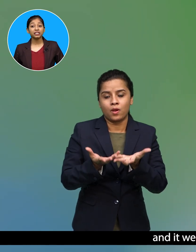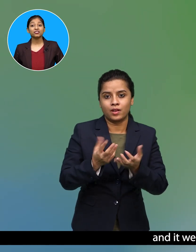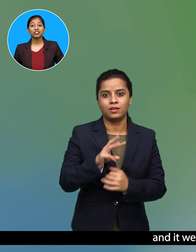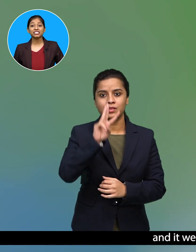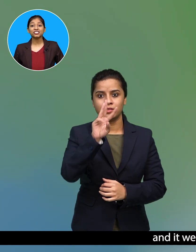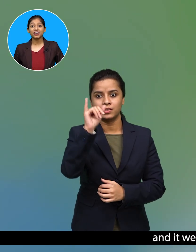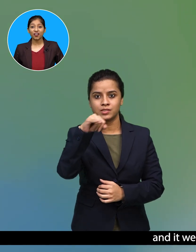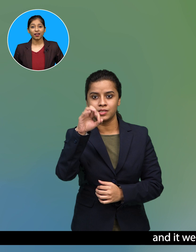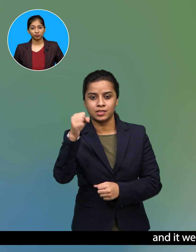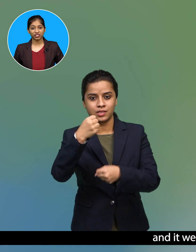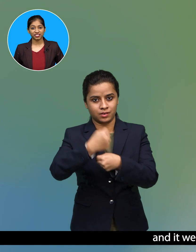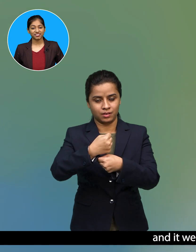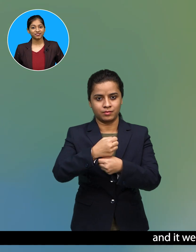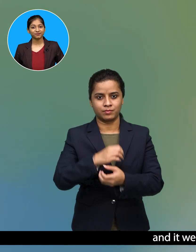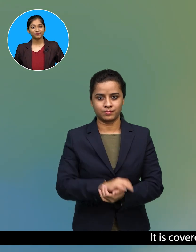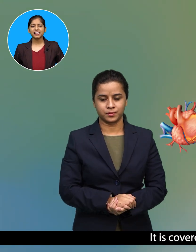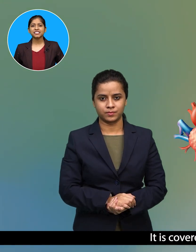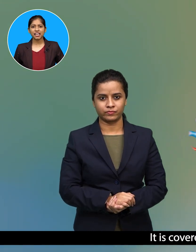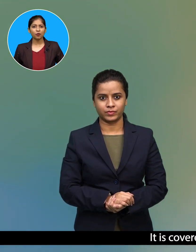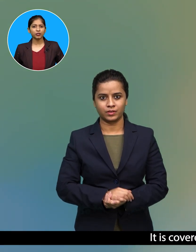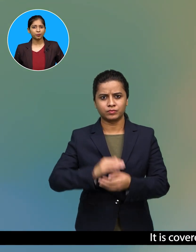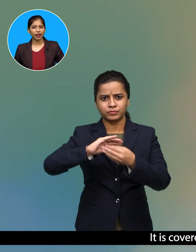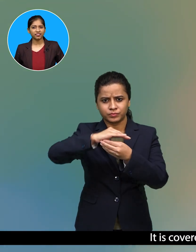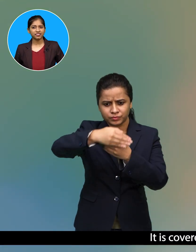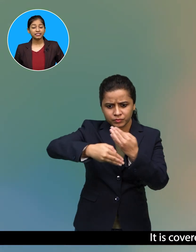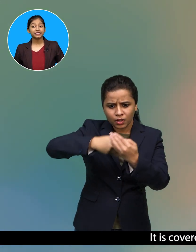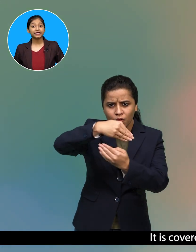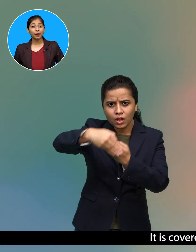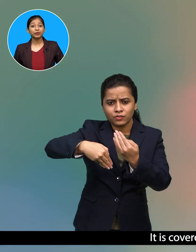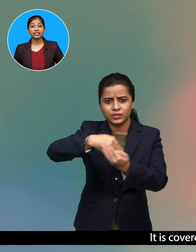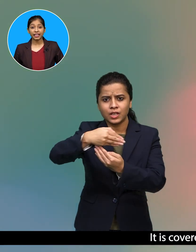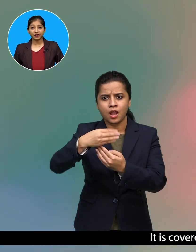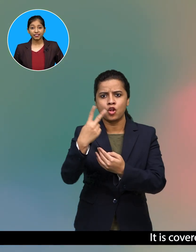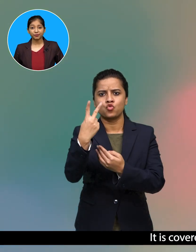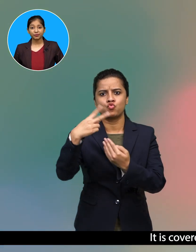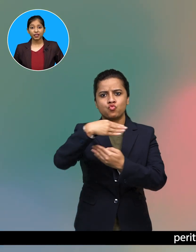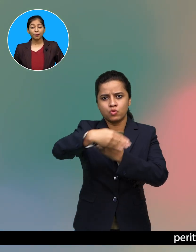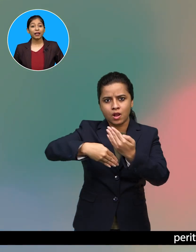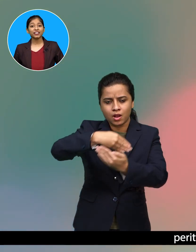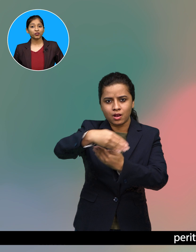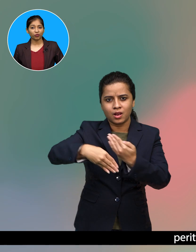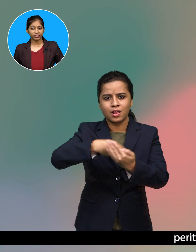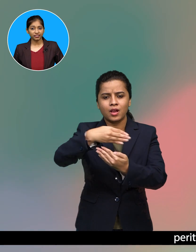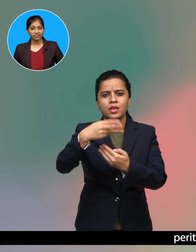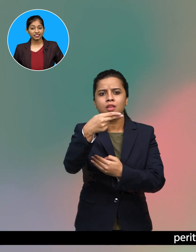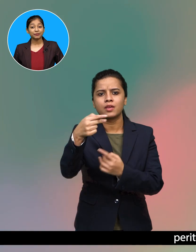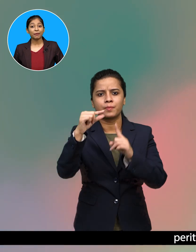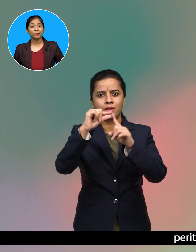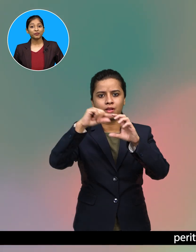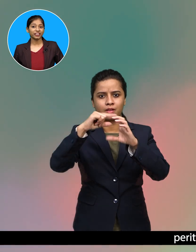about 360 grams. It is covered by a double-layered